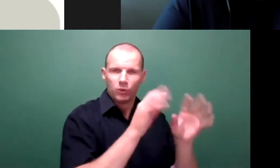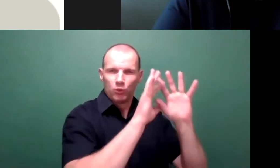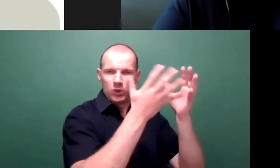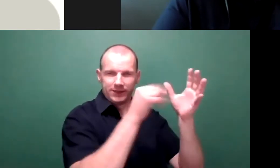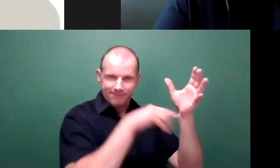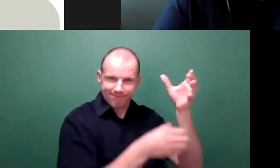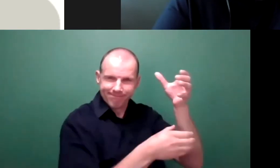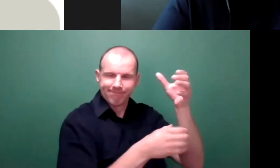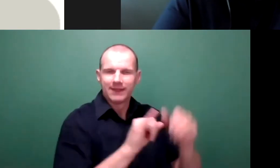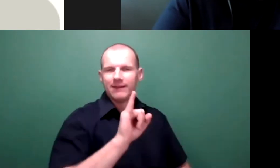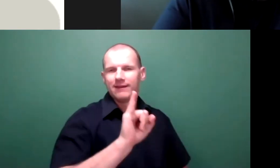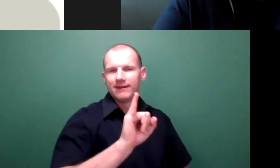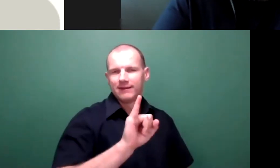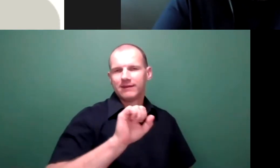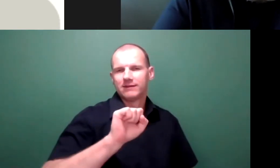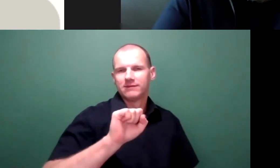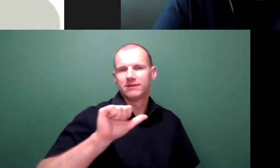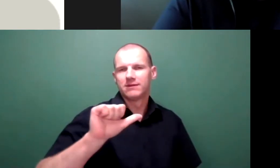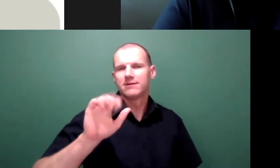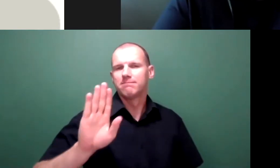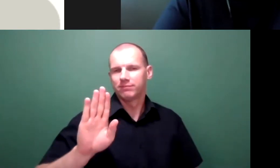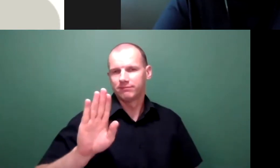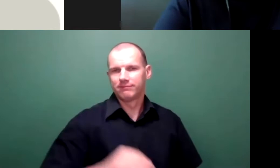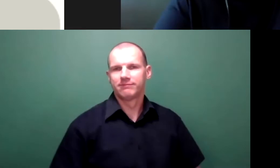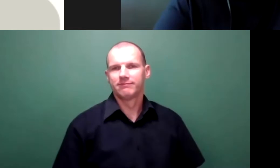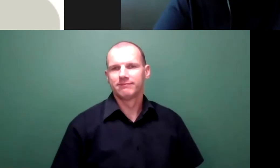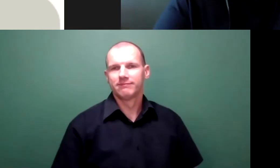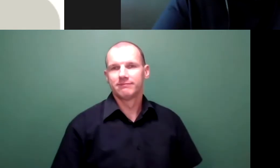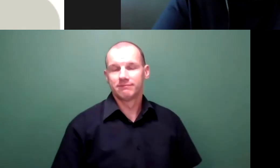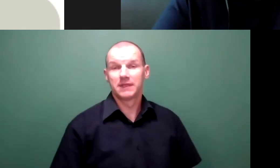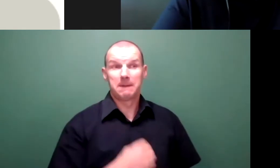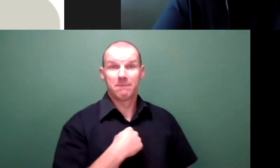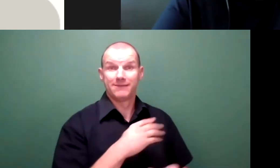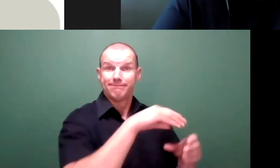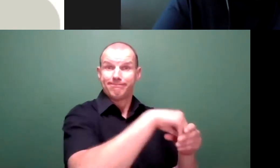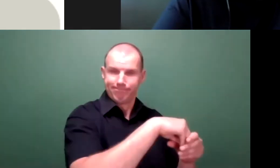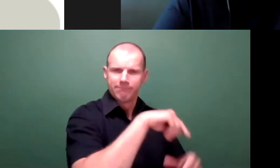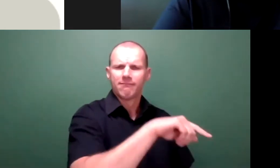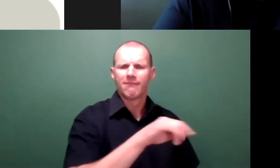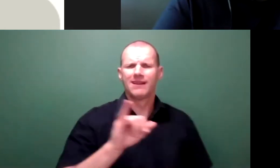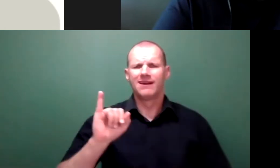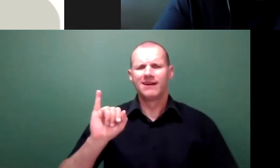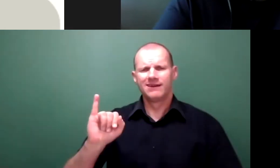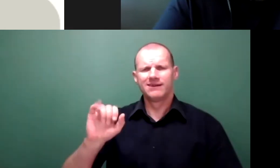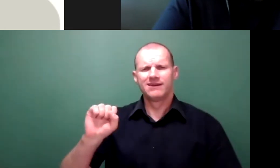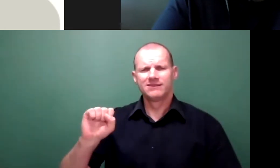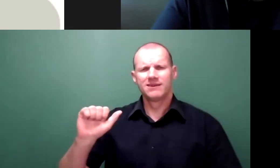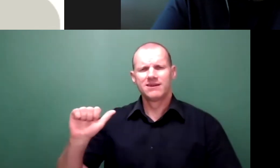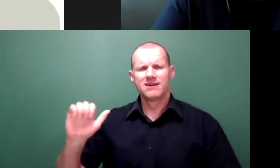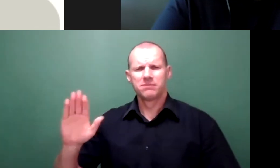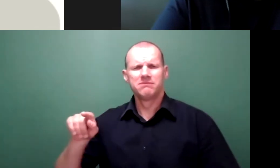what we also then focus on, what I'm also involved in, is a really small group, the ISAAB.